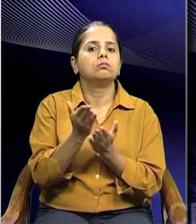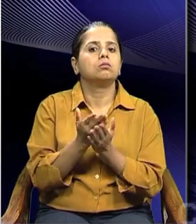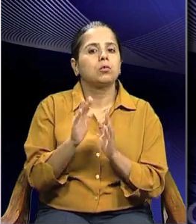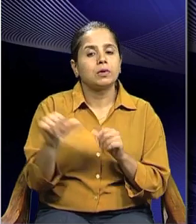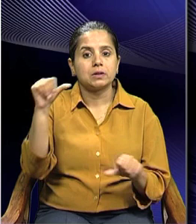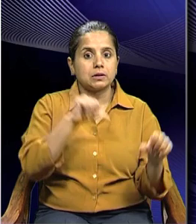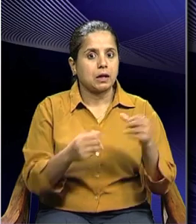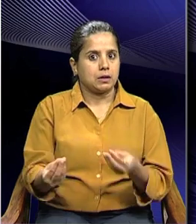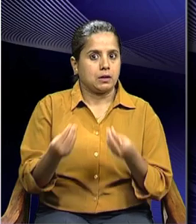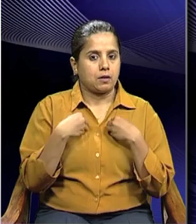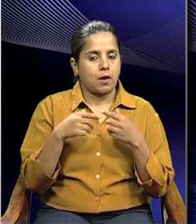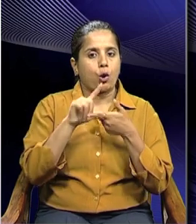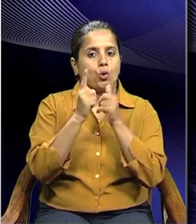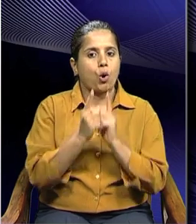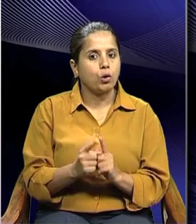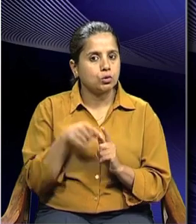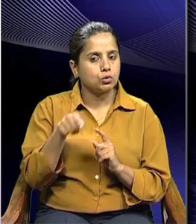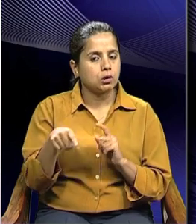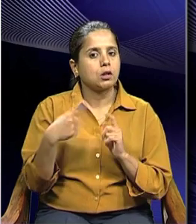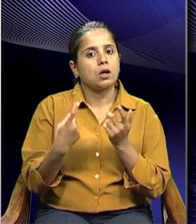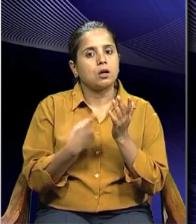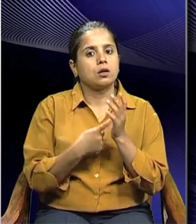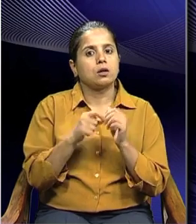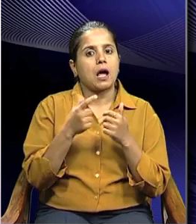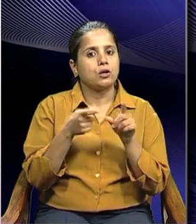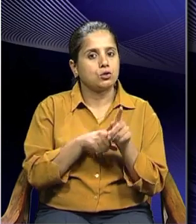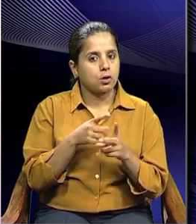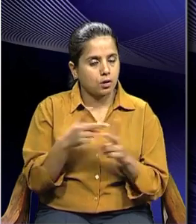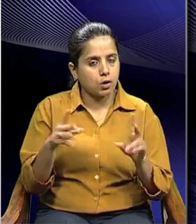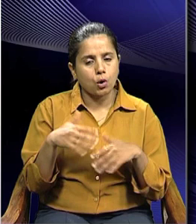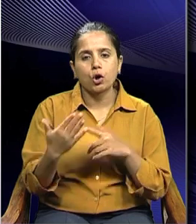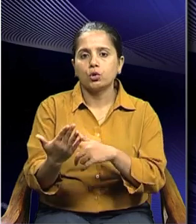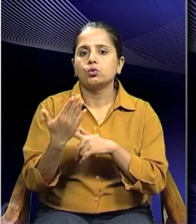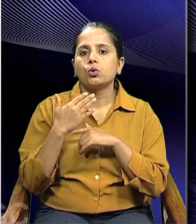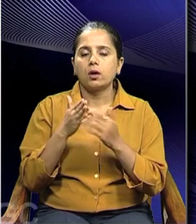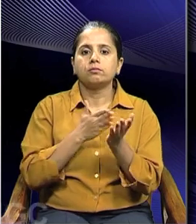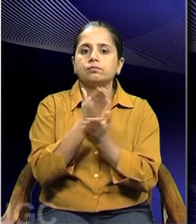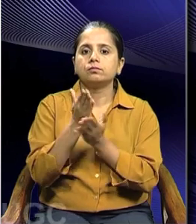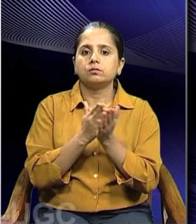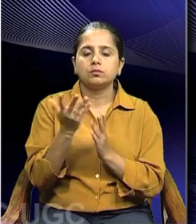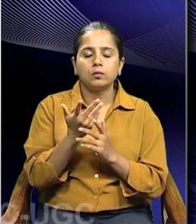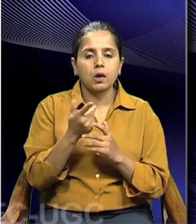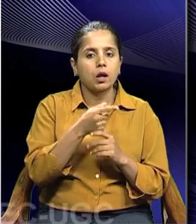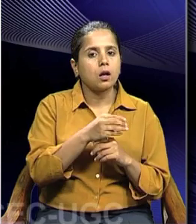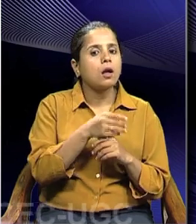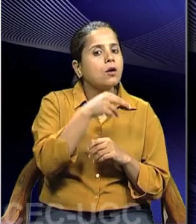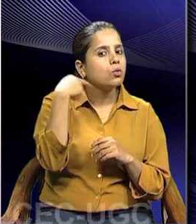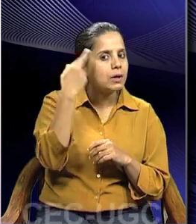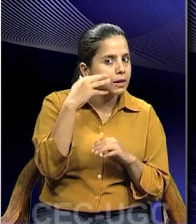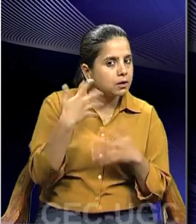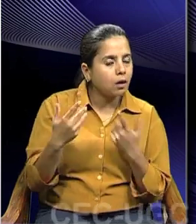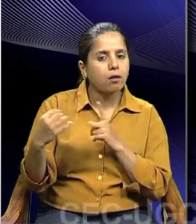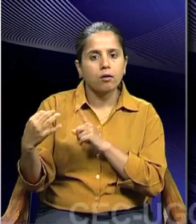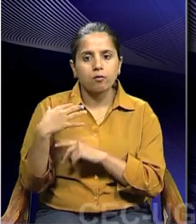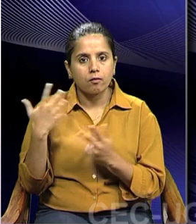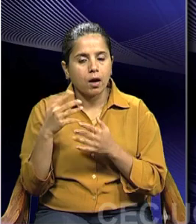science is giving us the logic, that is rationality, or you can say it shows us the path of cause and effect relationship.